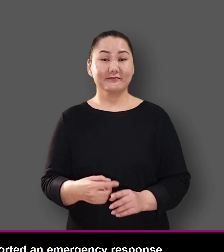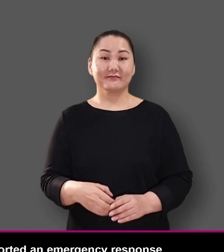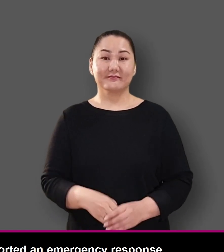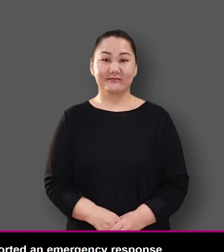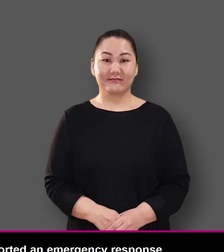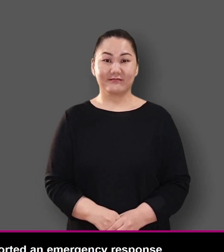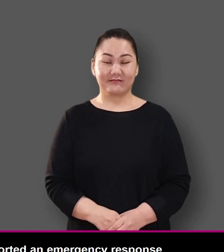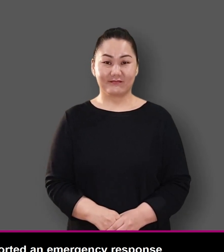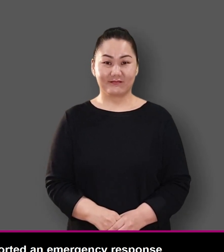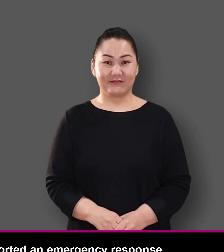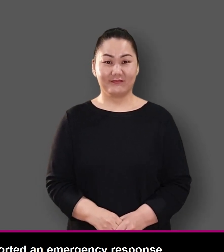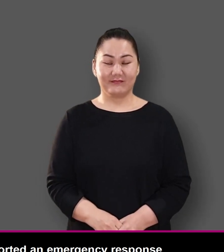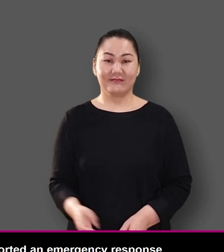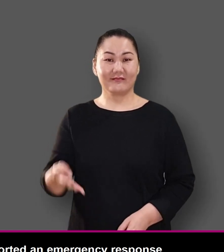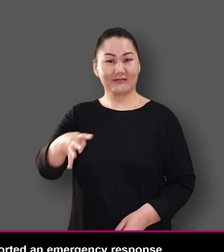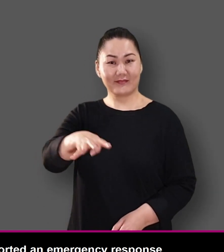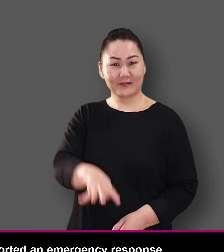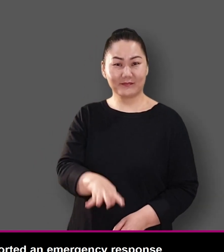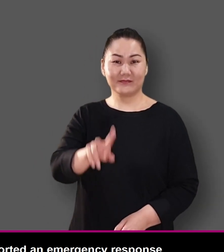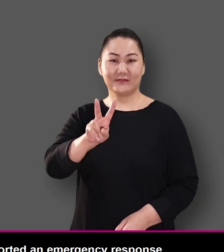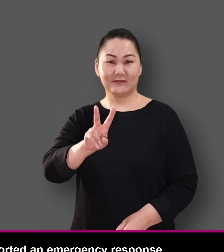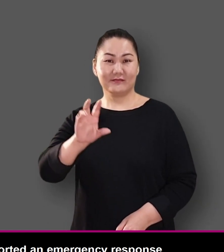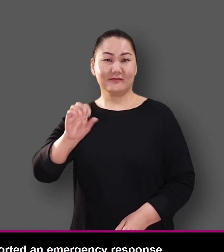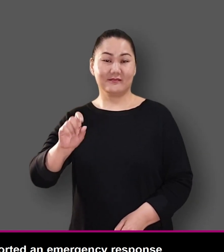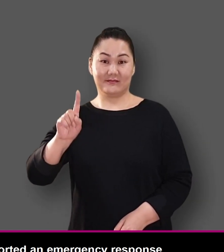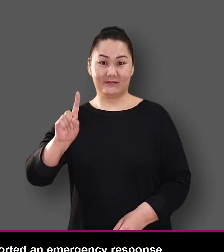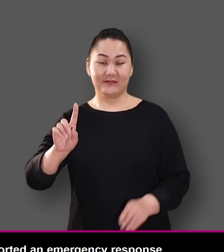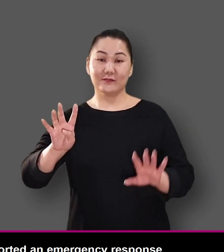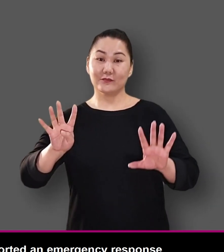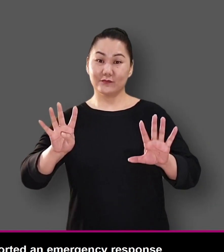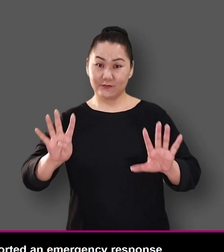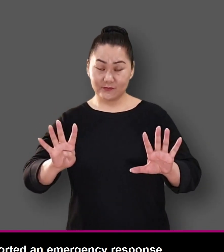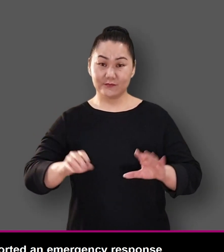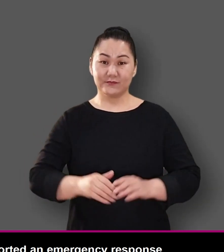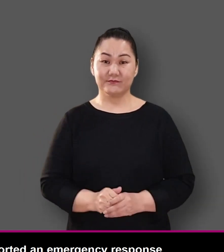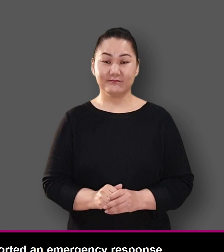In April 2019, VSO supported an emergency response